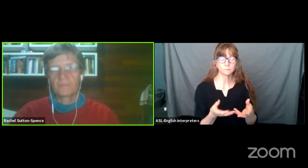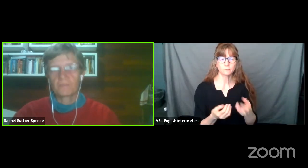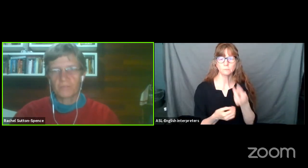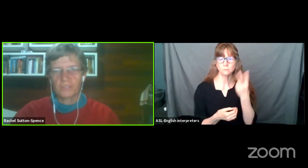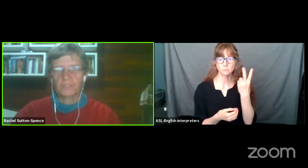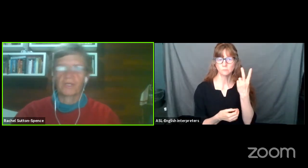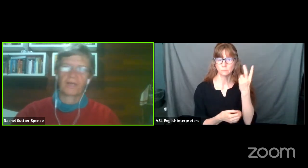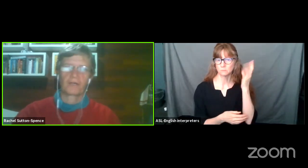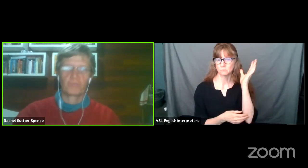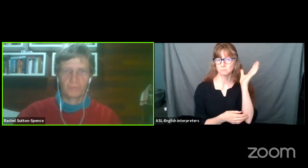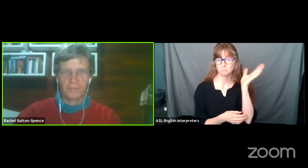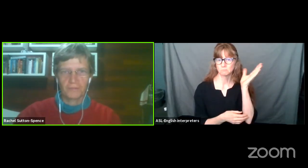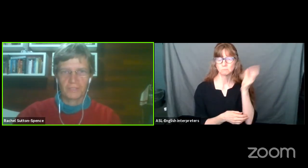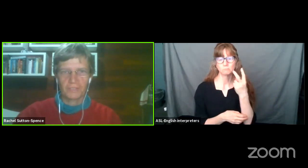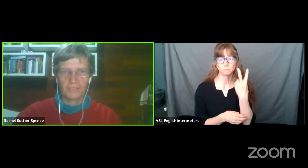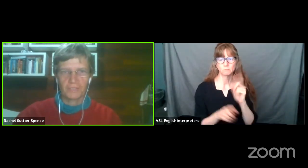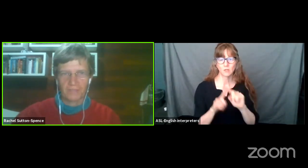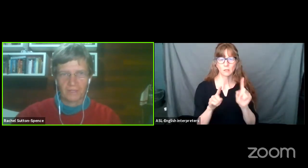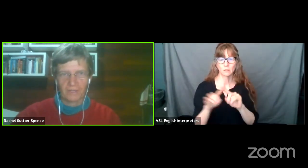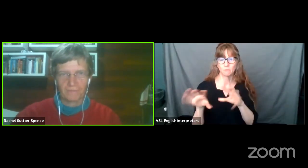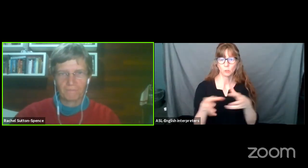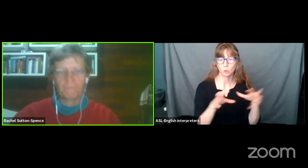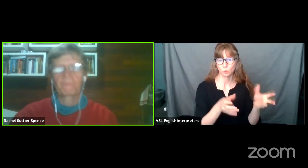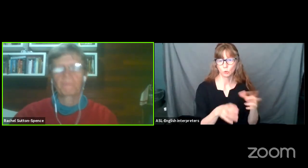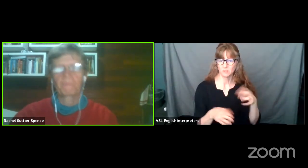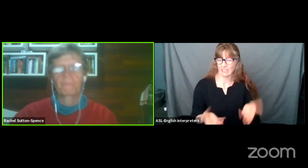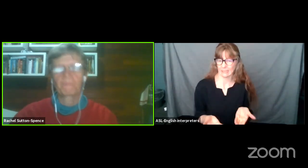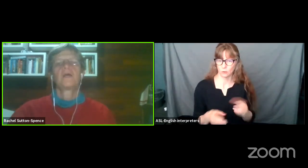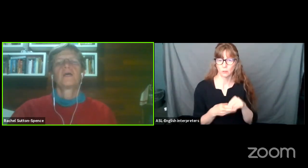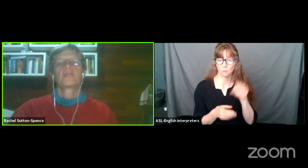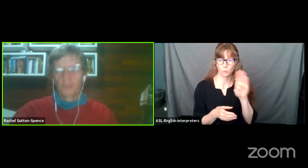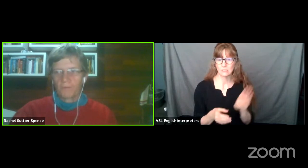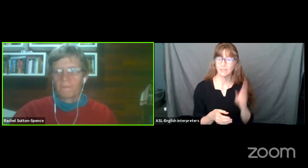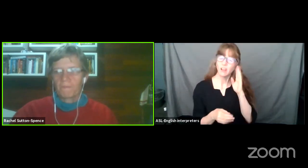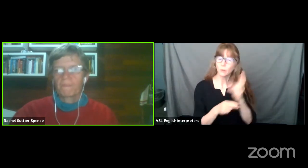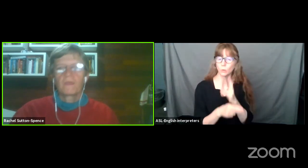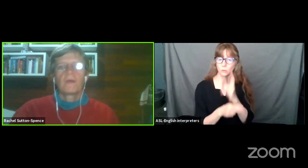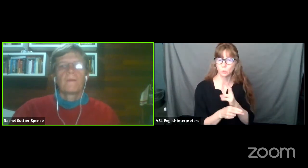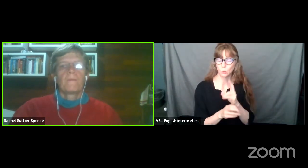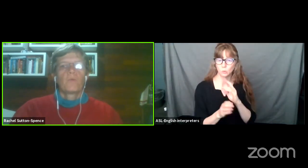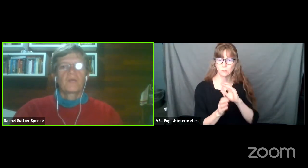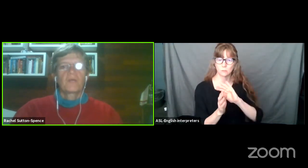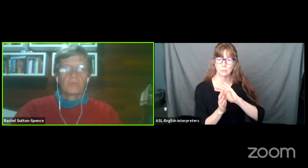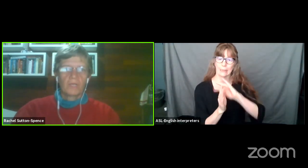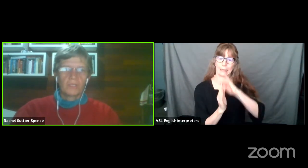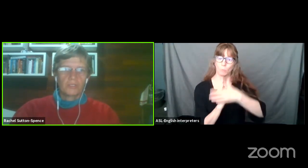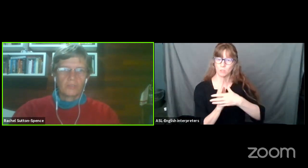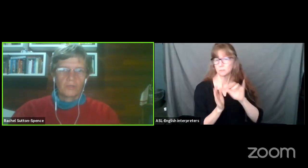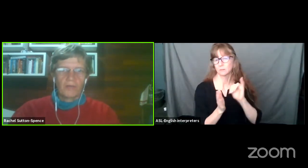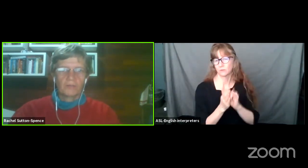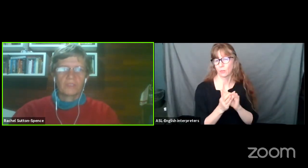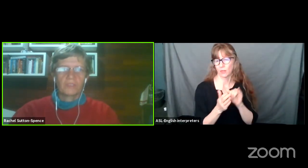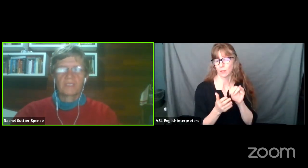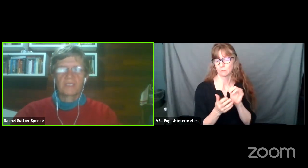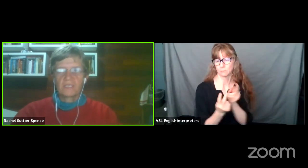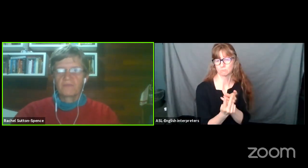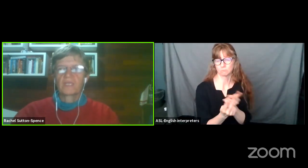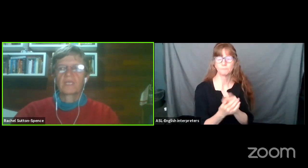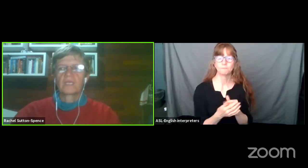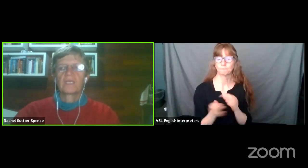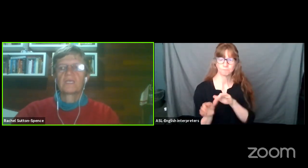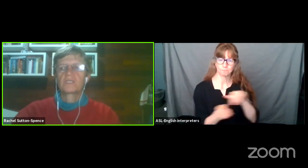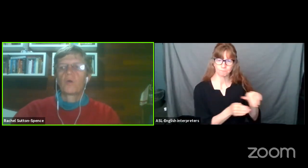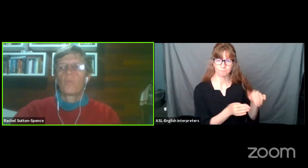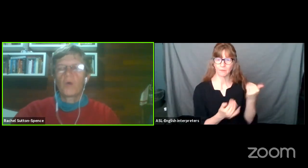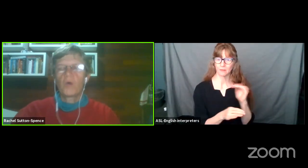groups in Brazil, and I will be using Libras then. So what I would like to talk about this